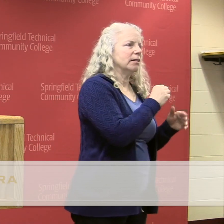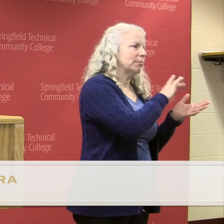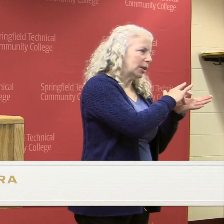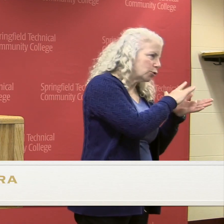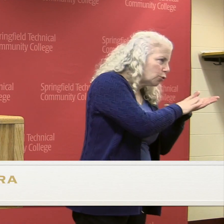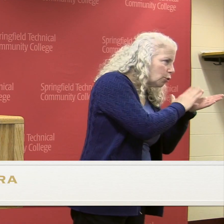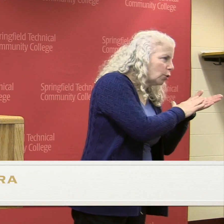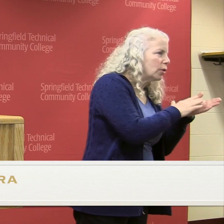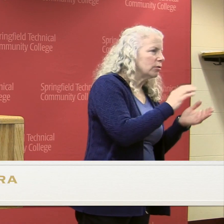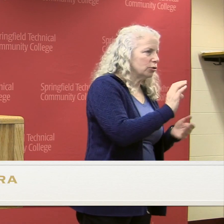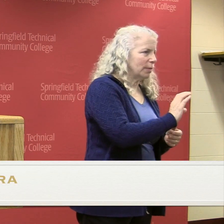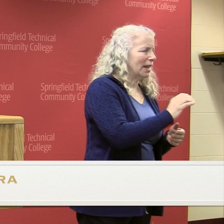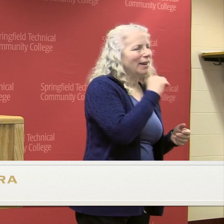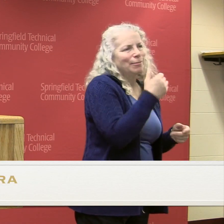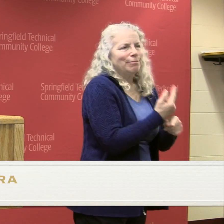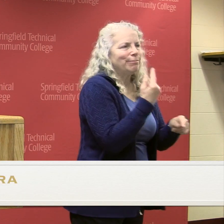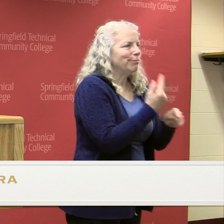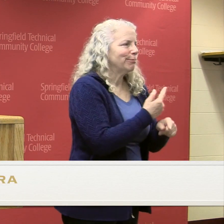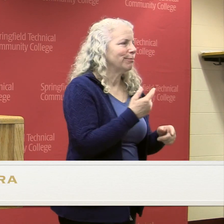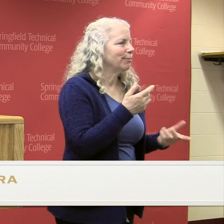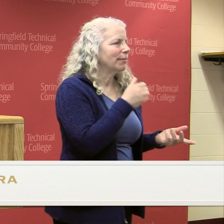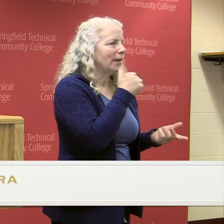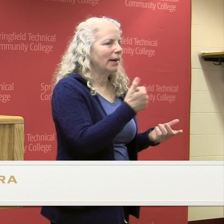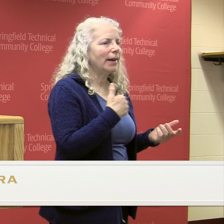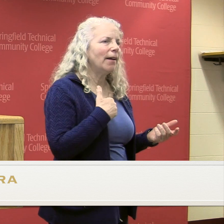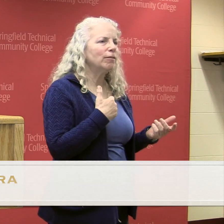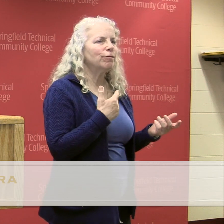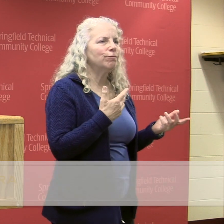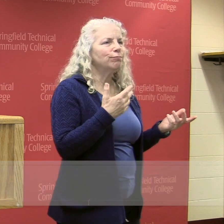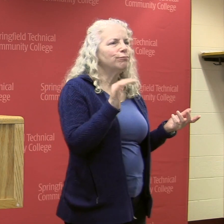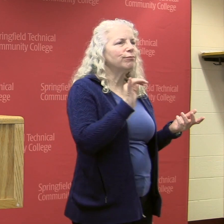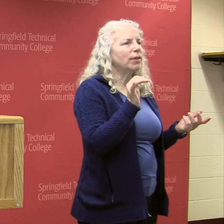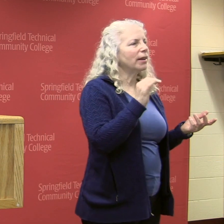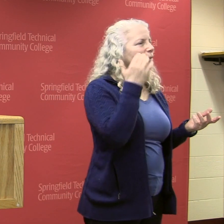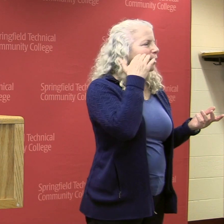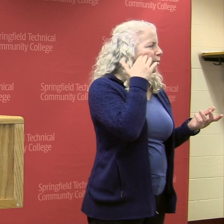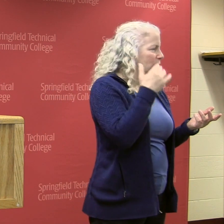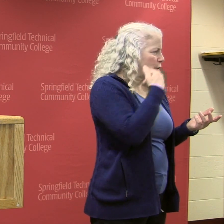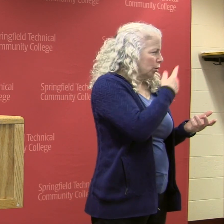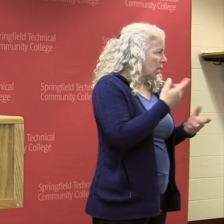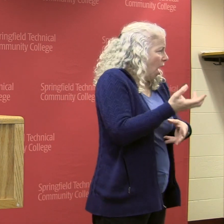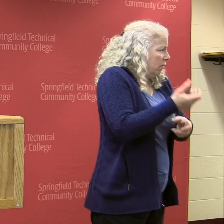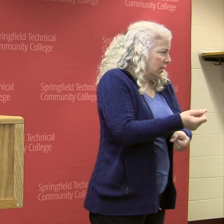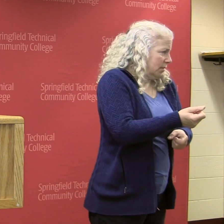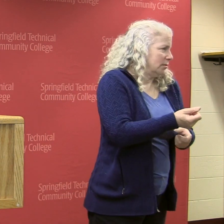I wasn't an ordinary kid. I didn't have Jordans, but it's not what you wear, it's how confident you are.